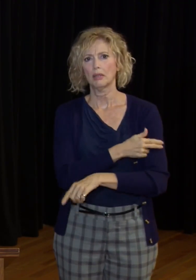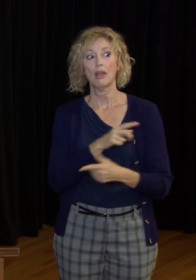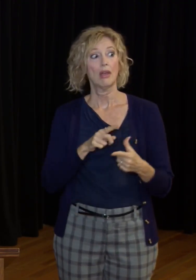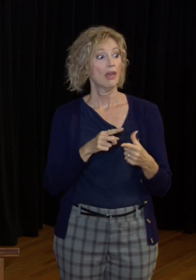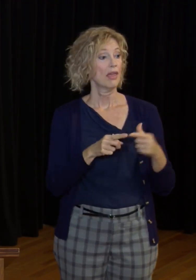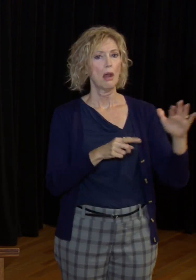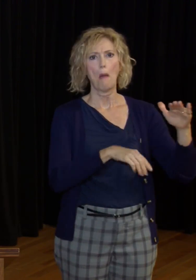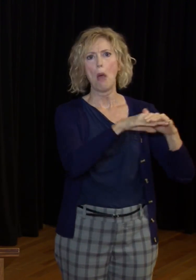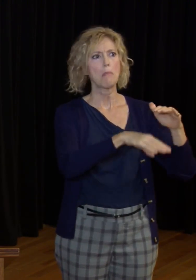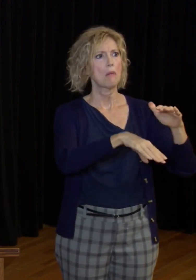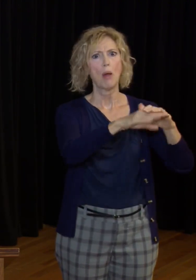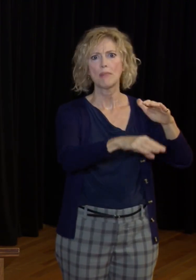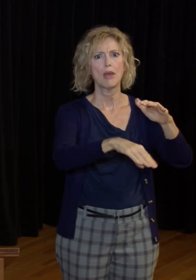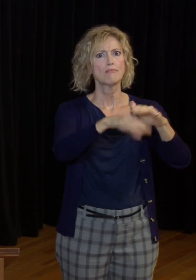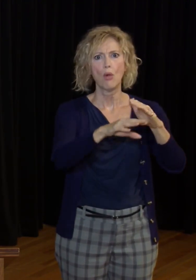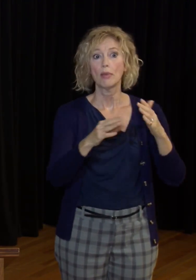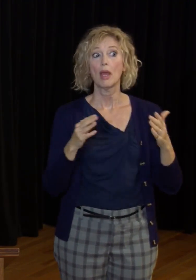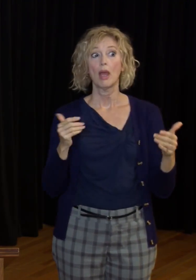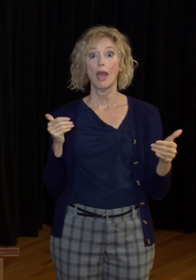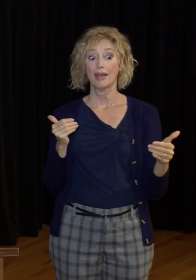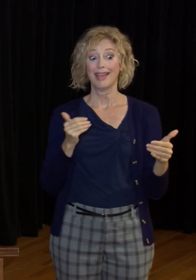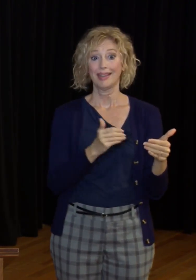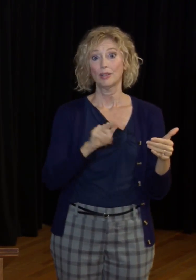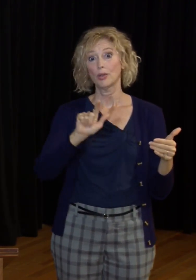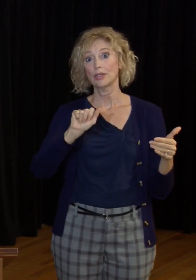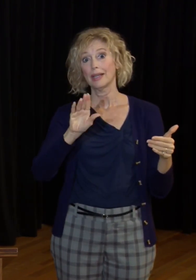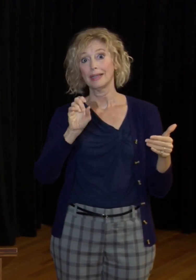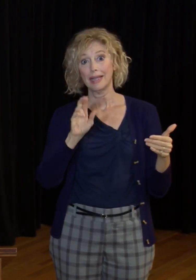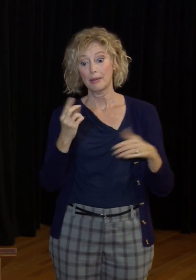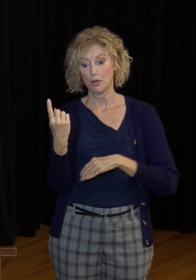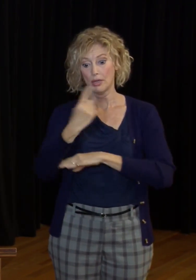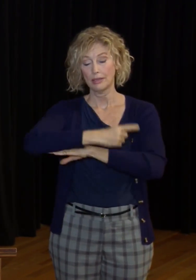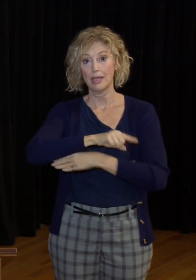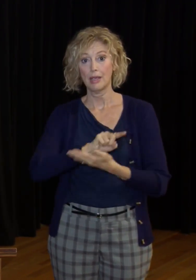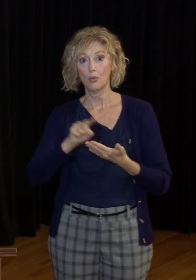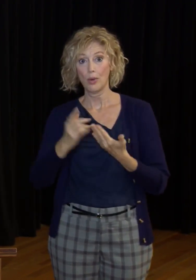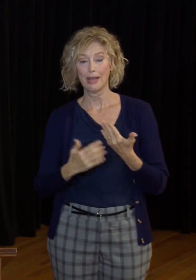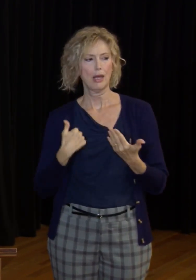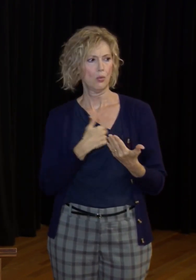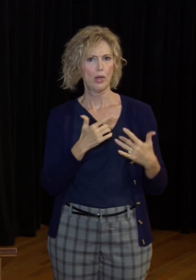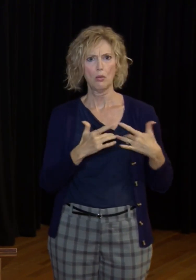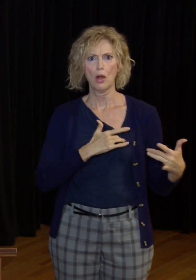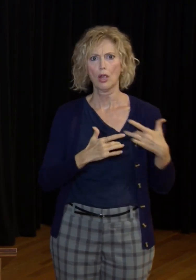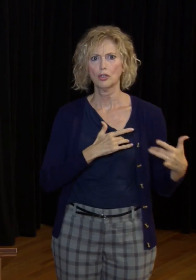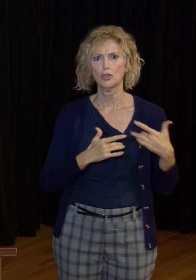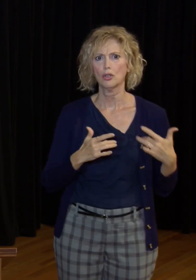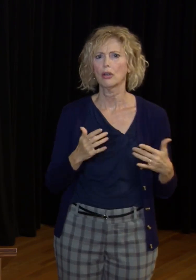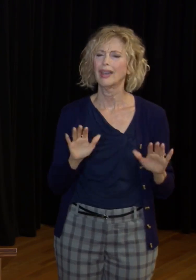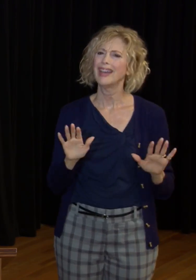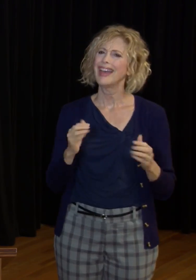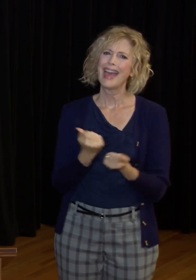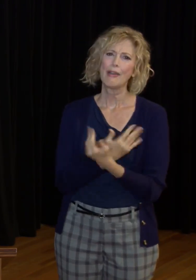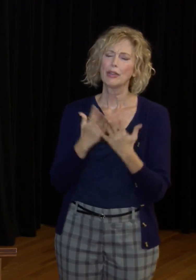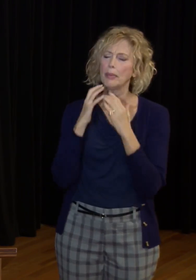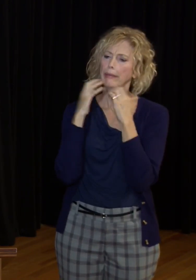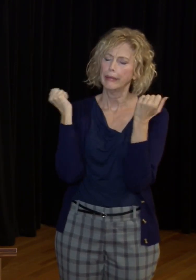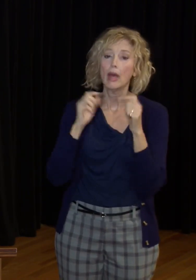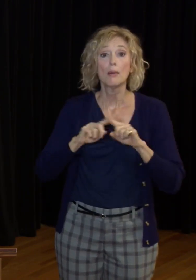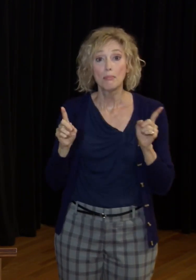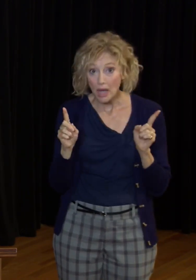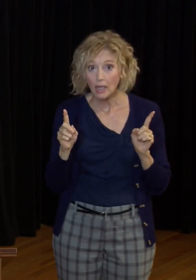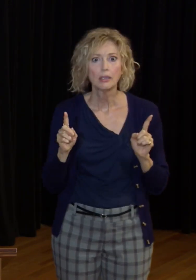hospitals were at capacity. And as we were headed towards the Labor Day weekend, we had really great concern, because we know everybody's been tired from this. But yet the